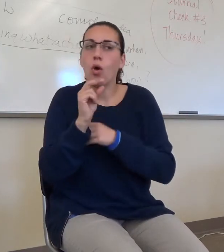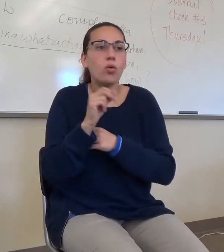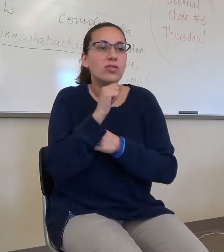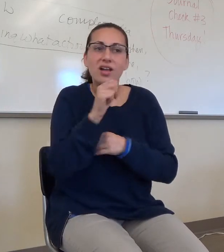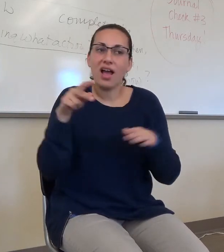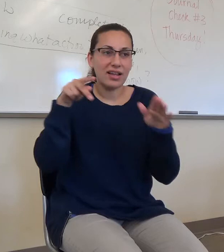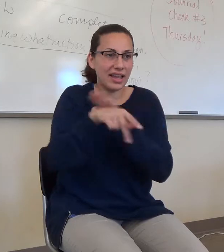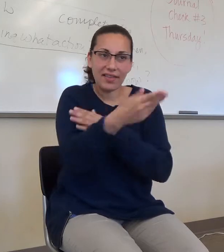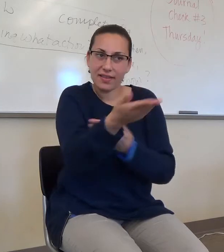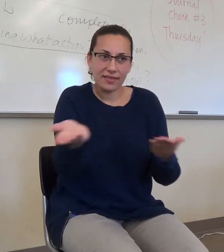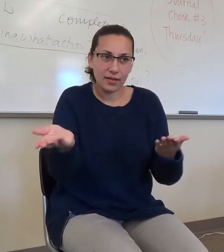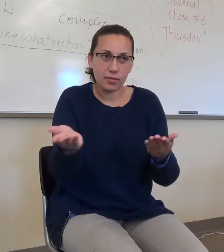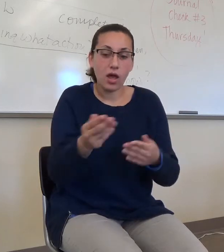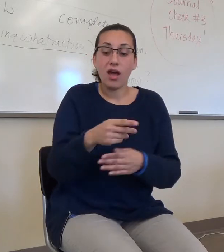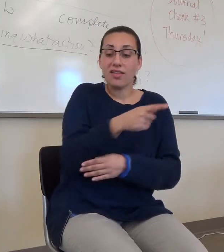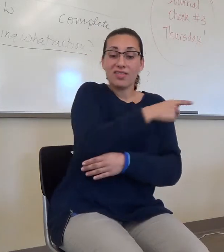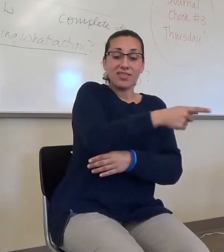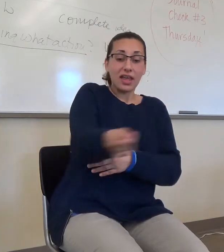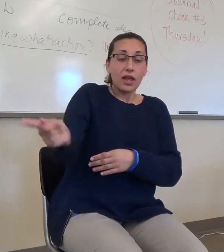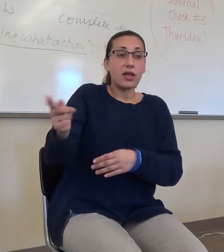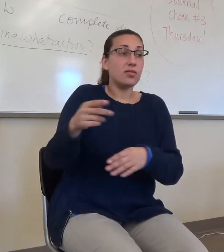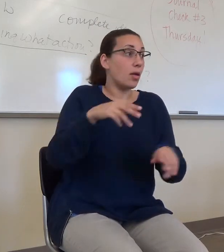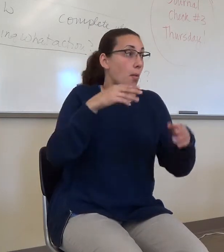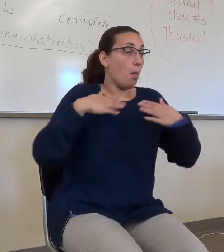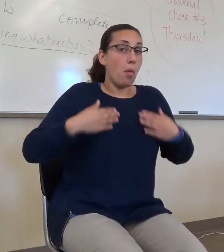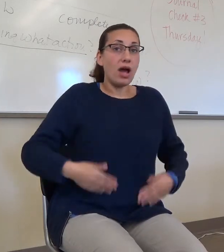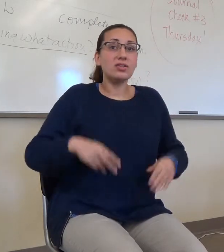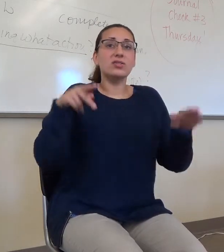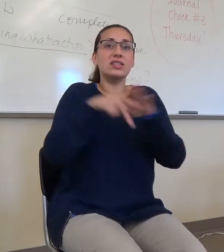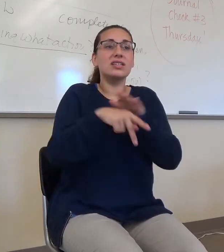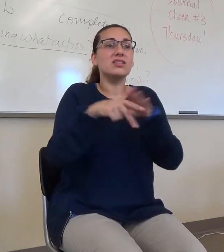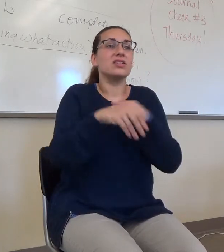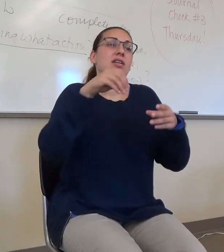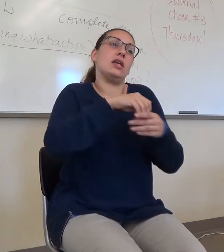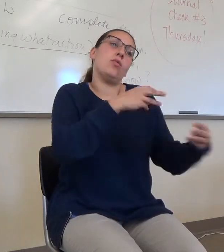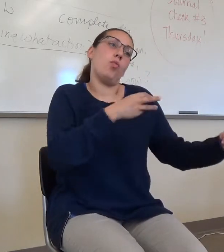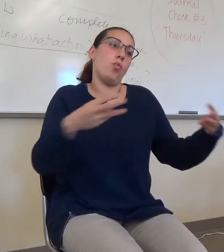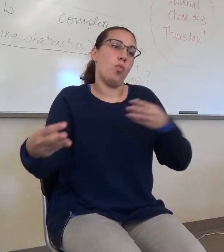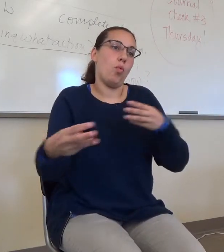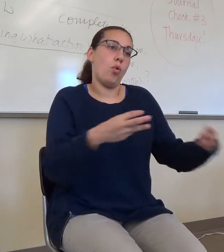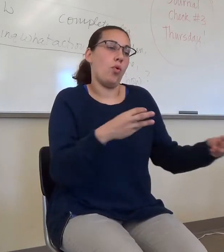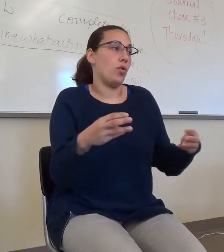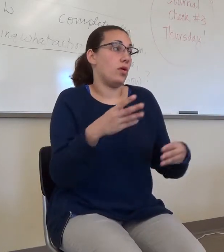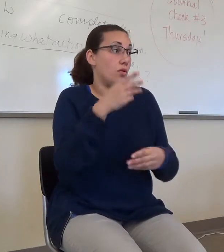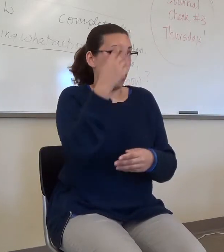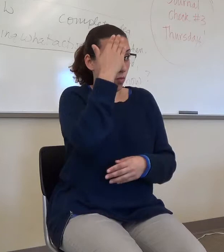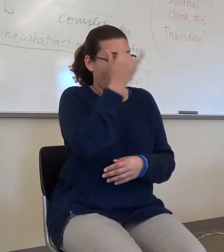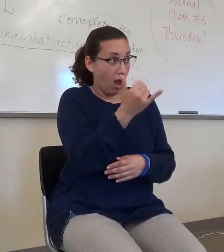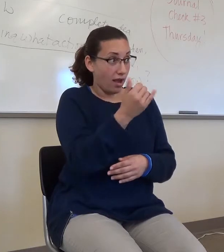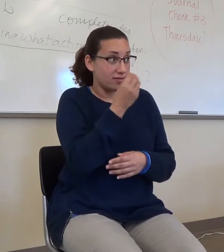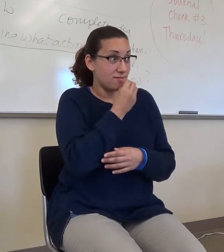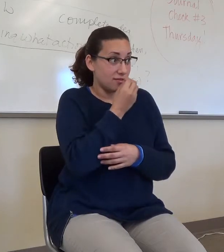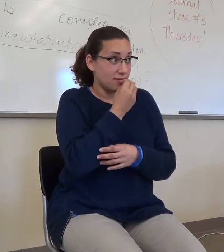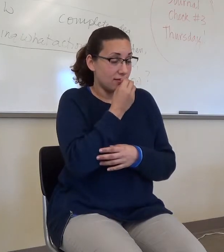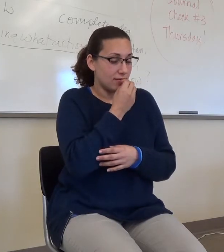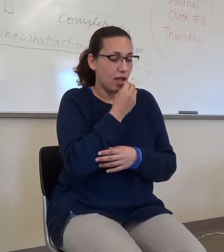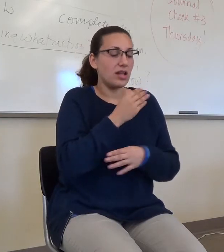were killed by other means were also sometimes eaten to prevent the remains, meaning the